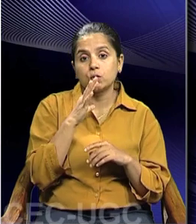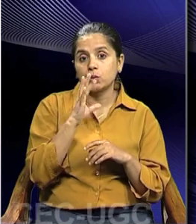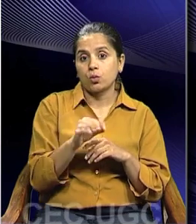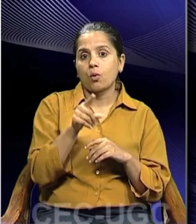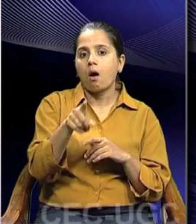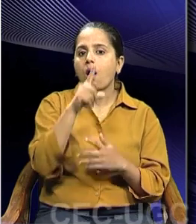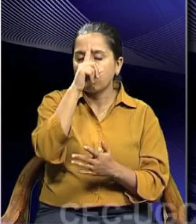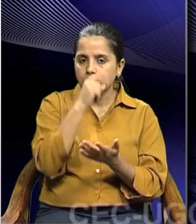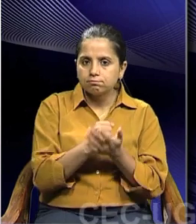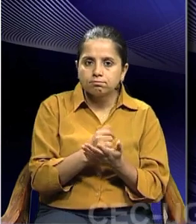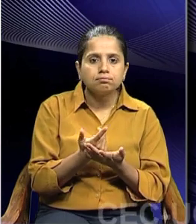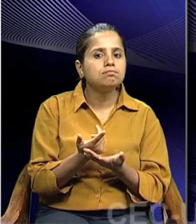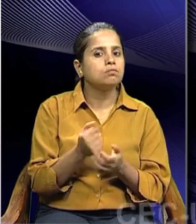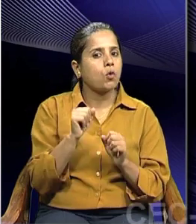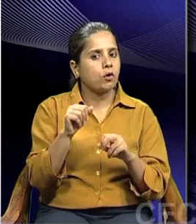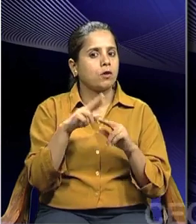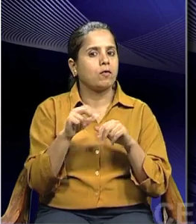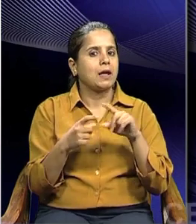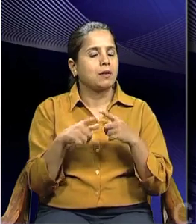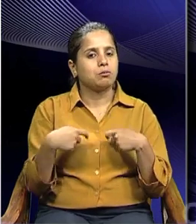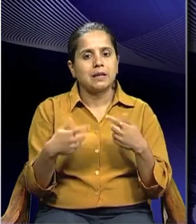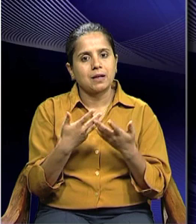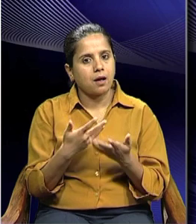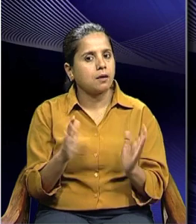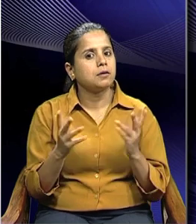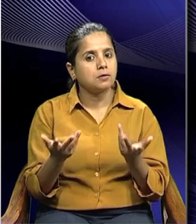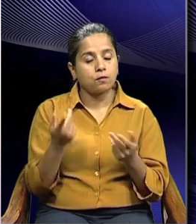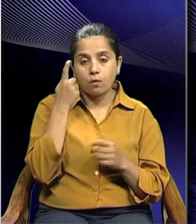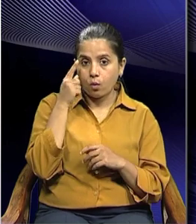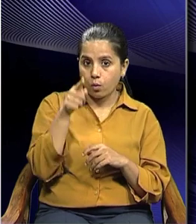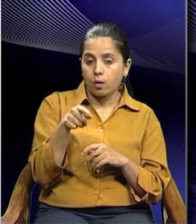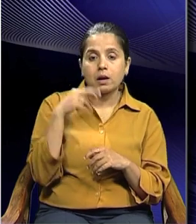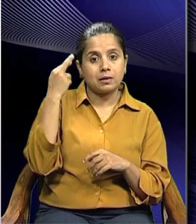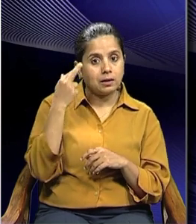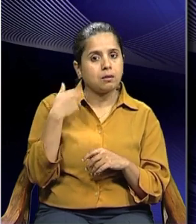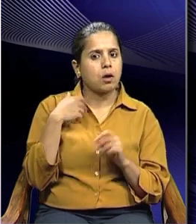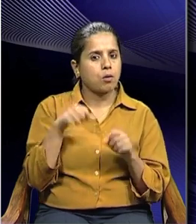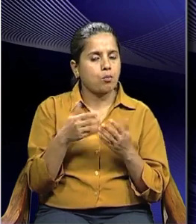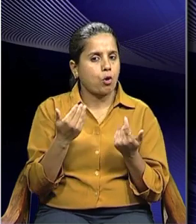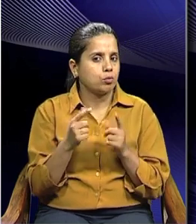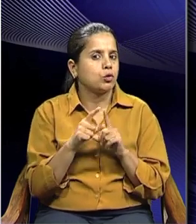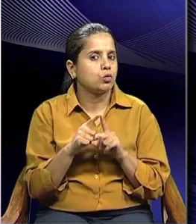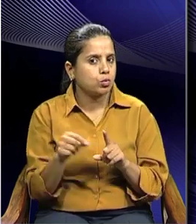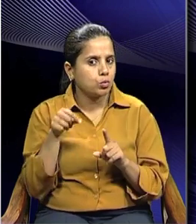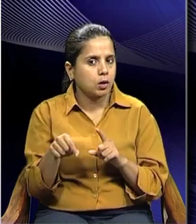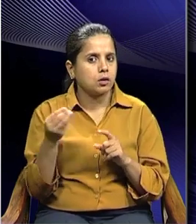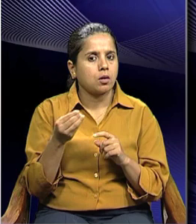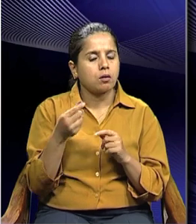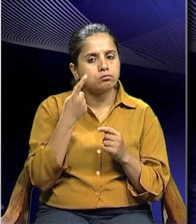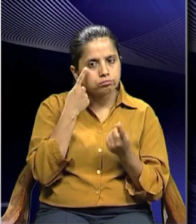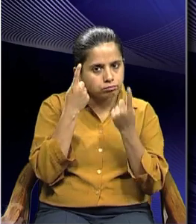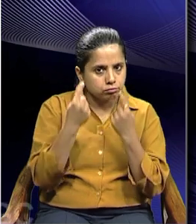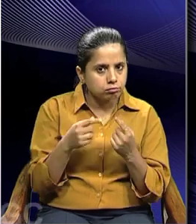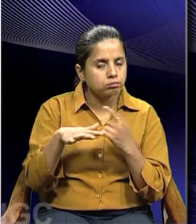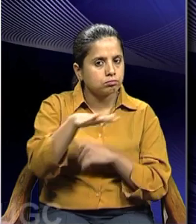the fate of any business enterprise. So, and for that we can conduct a specific analysis of a given